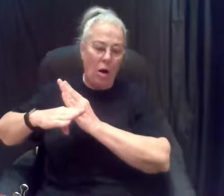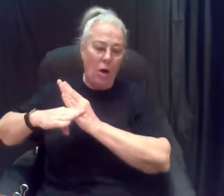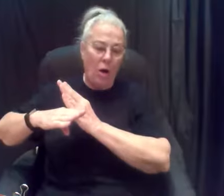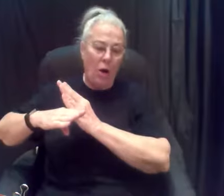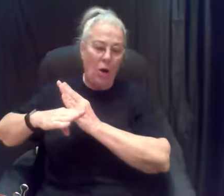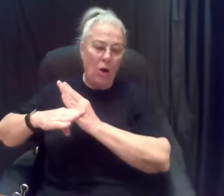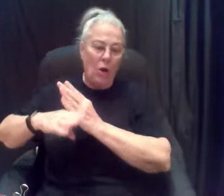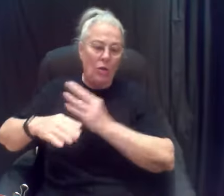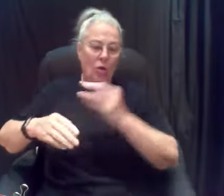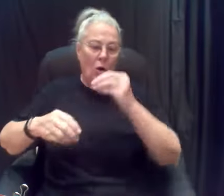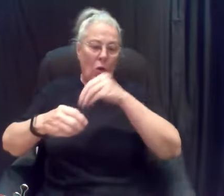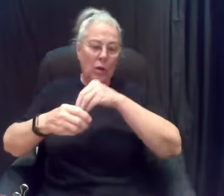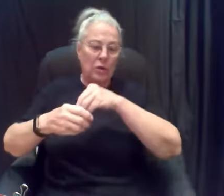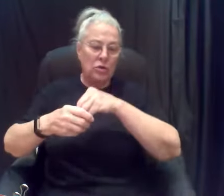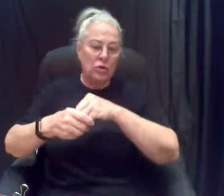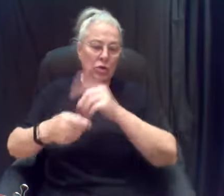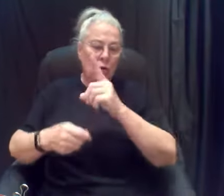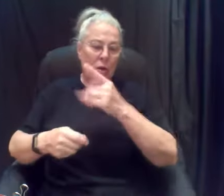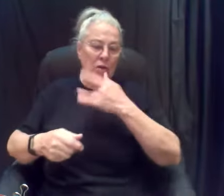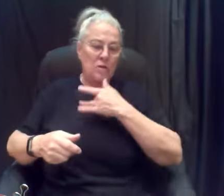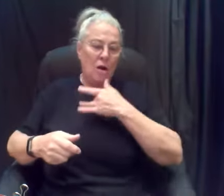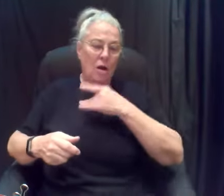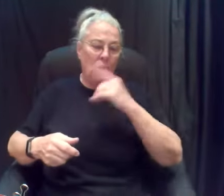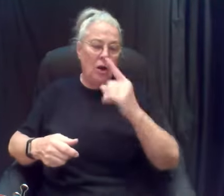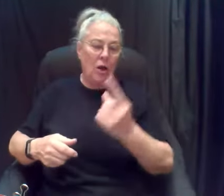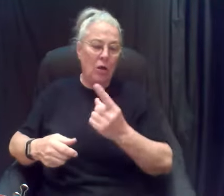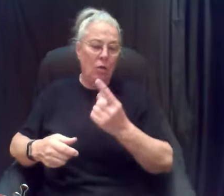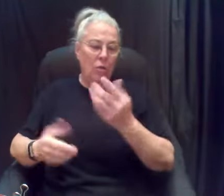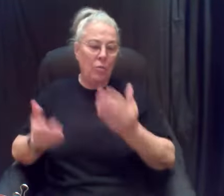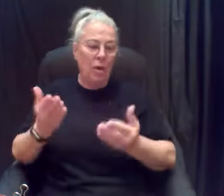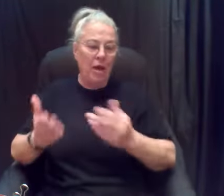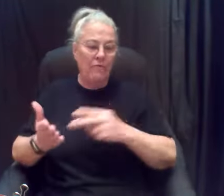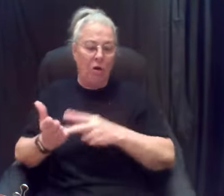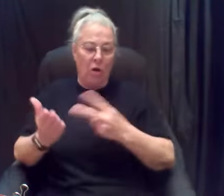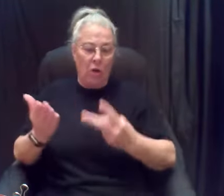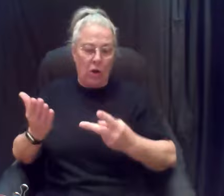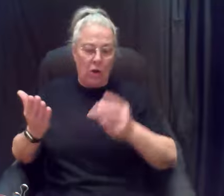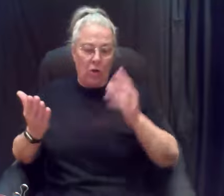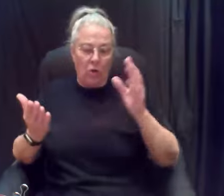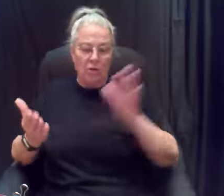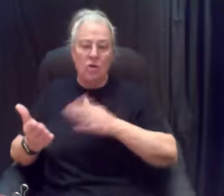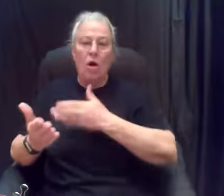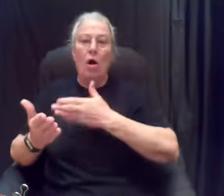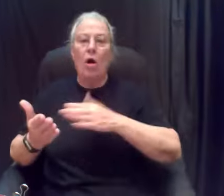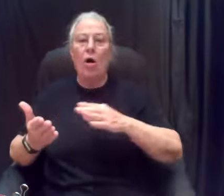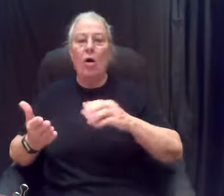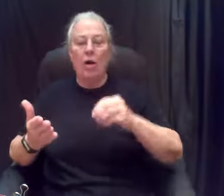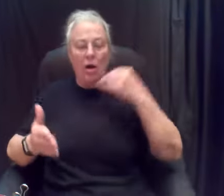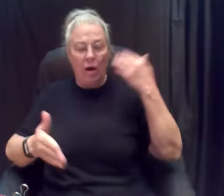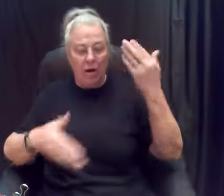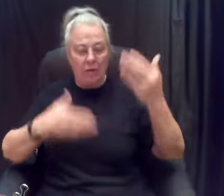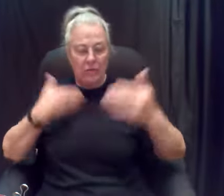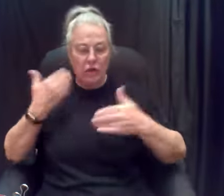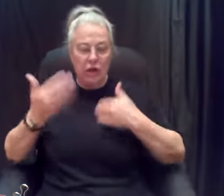debar, though into one's heart alone may fall your song of